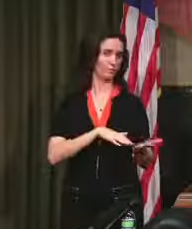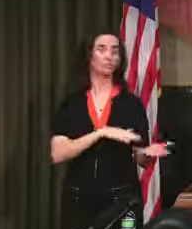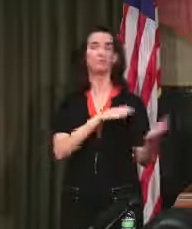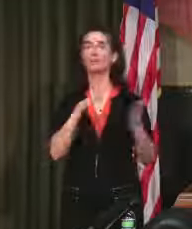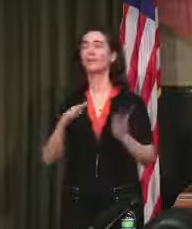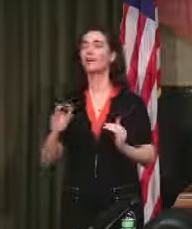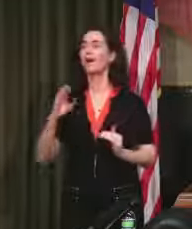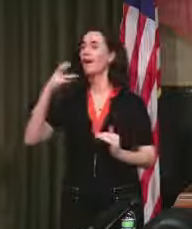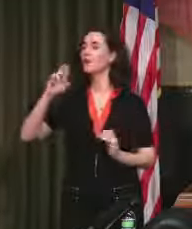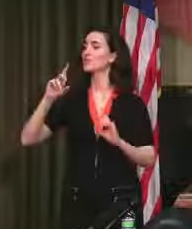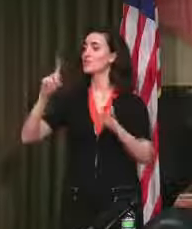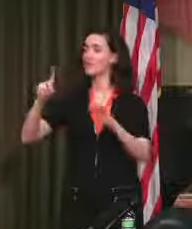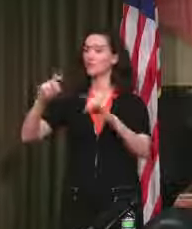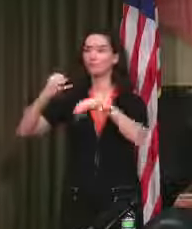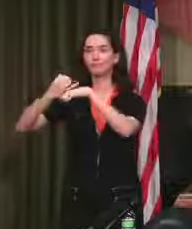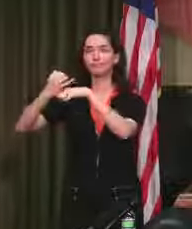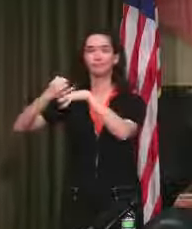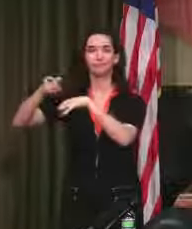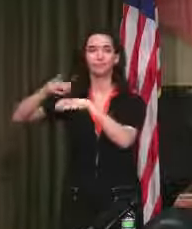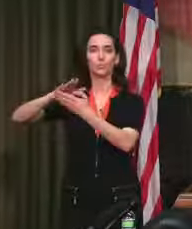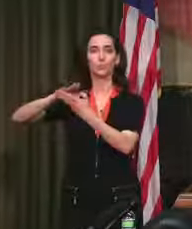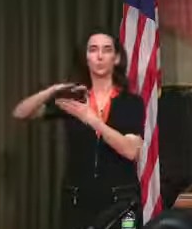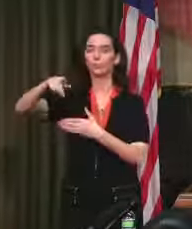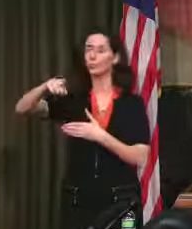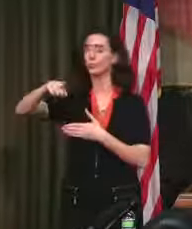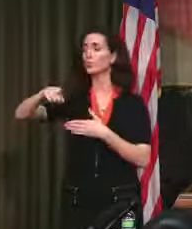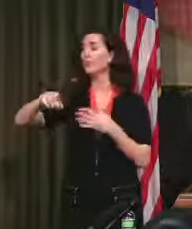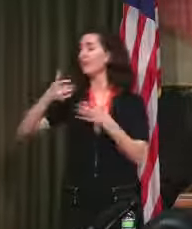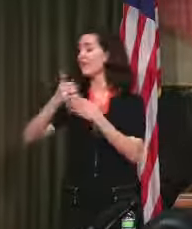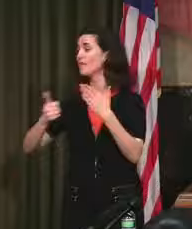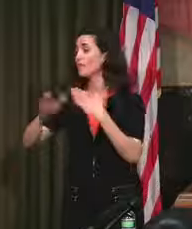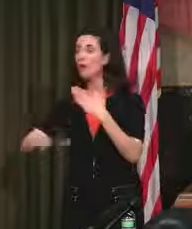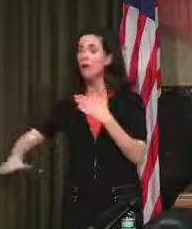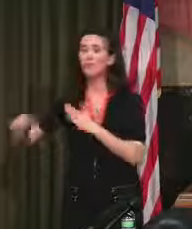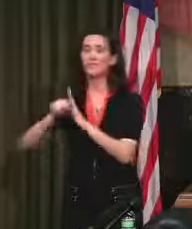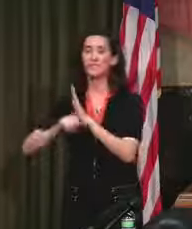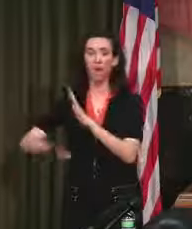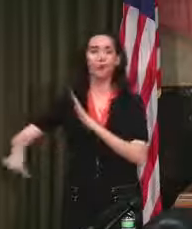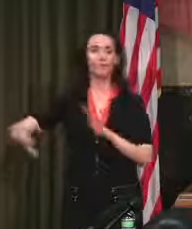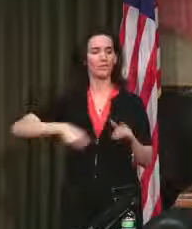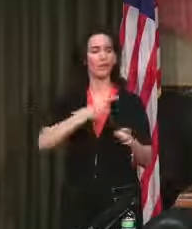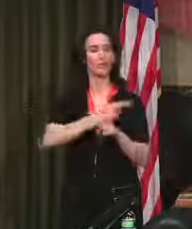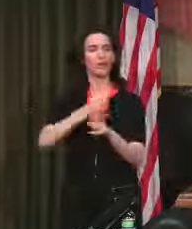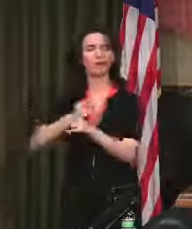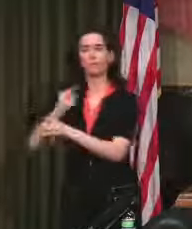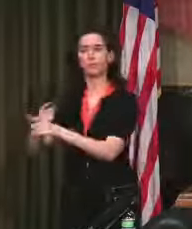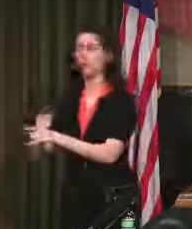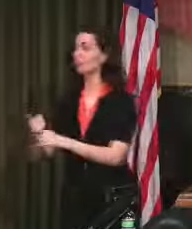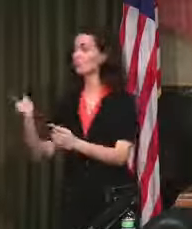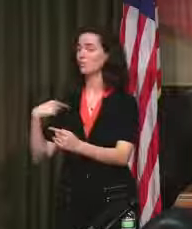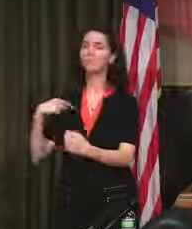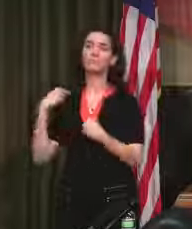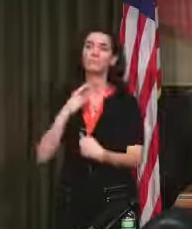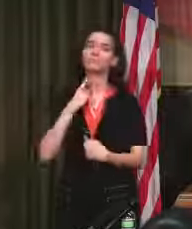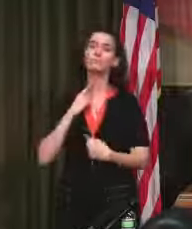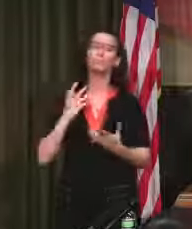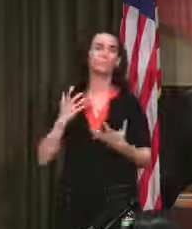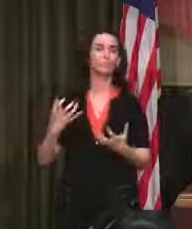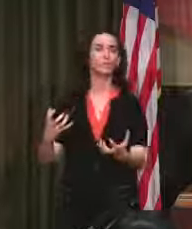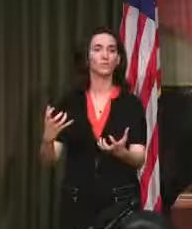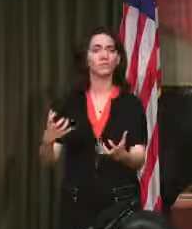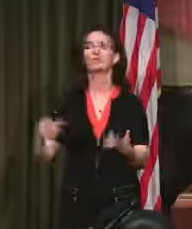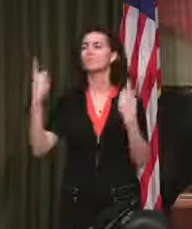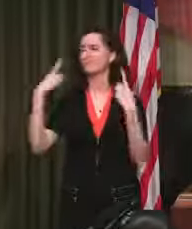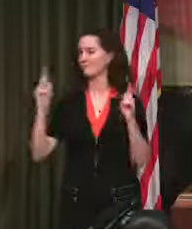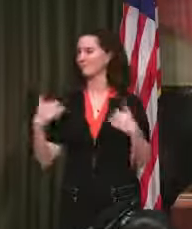higher education institutions. It's what's right for everyone in the state of Louisiana. It's what we've all been longing for. And we